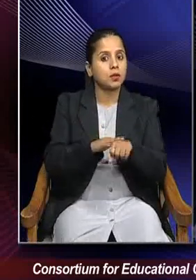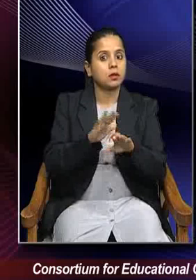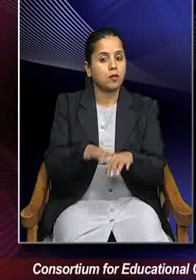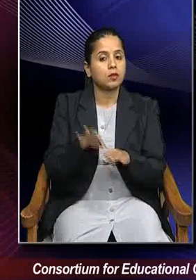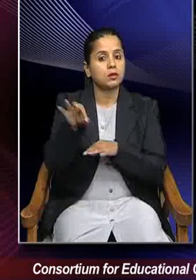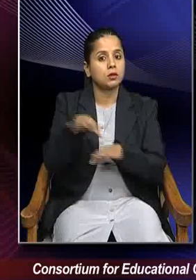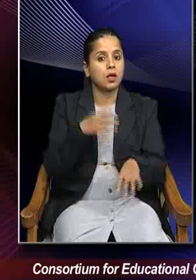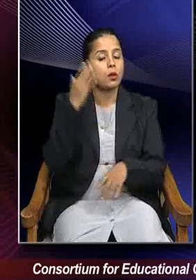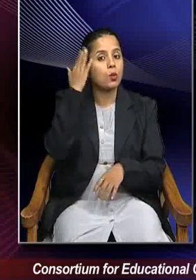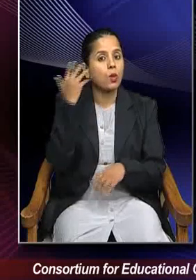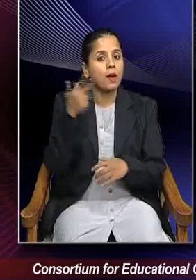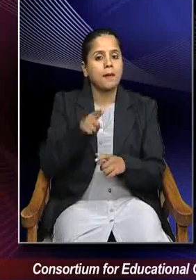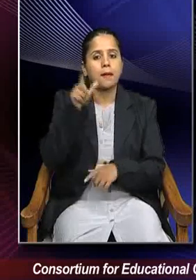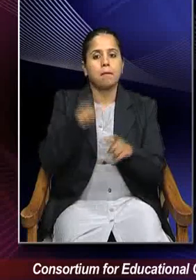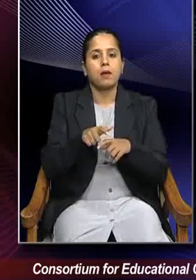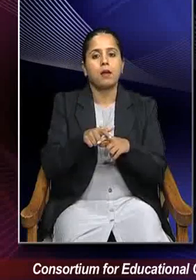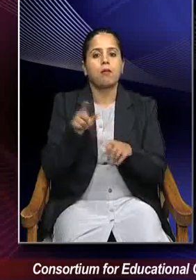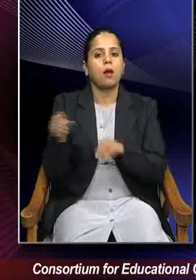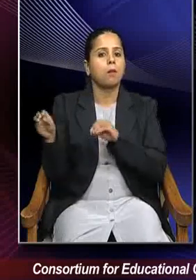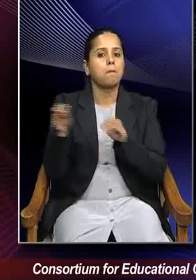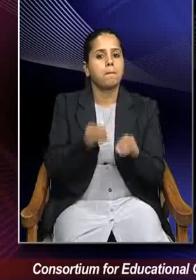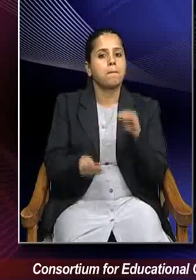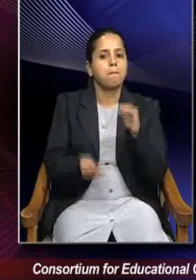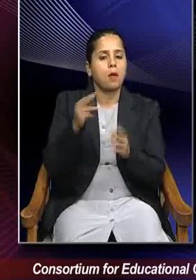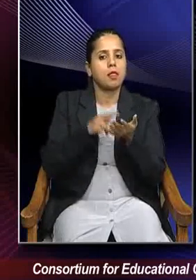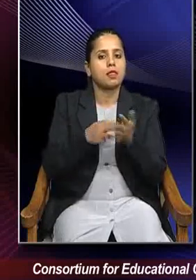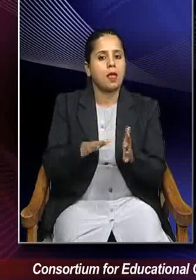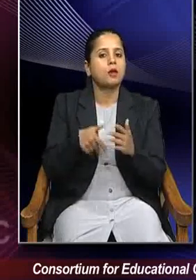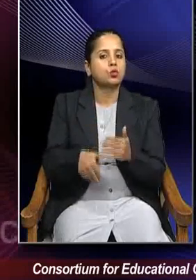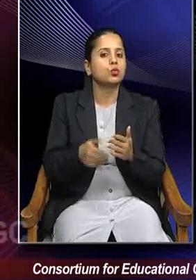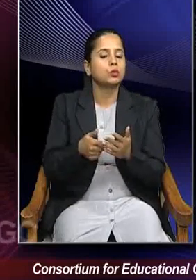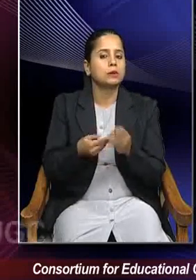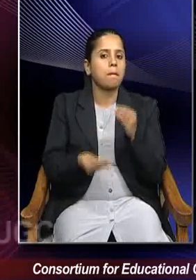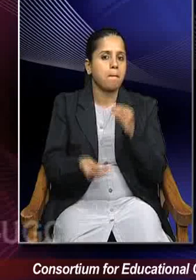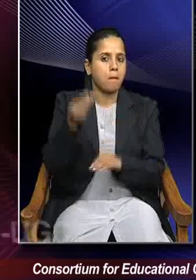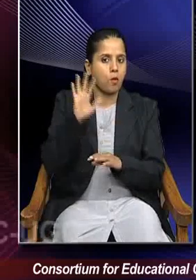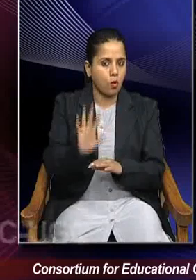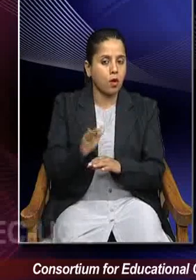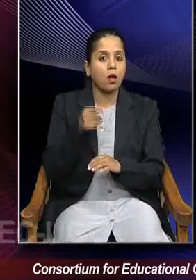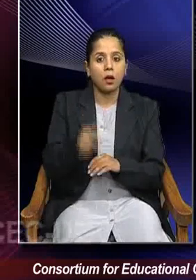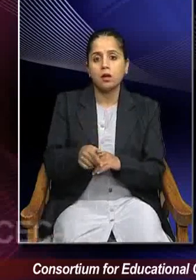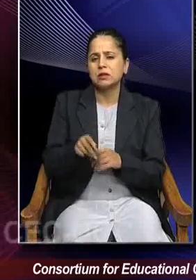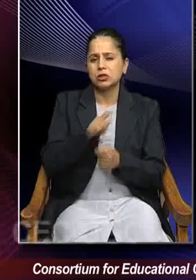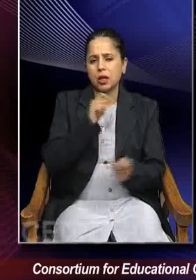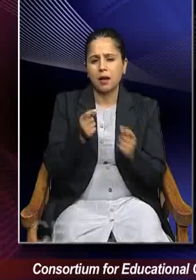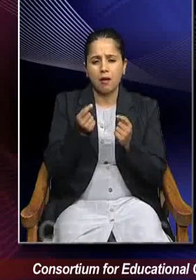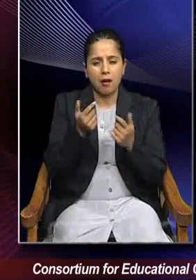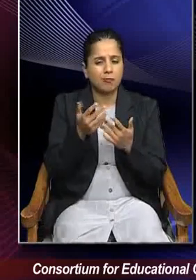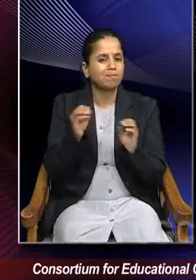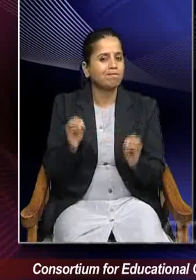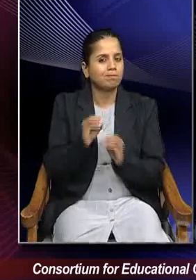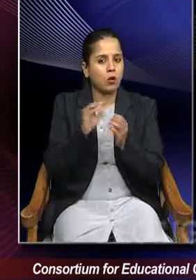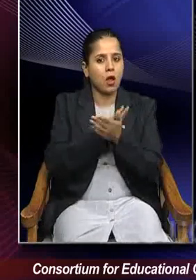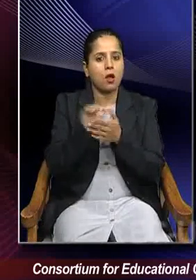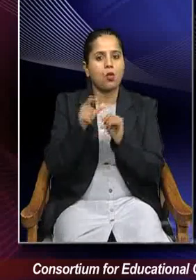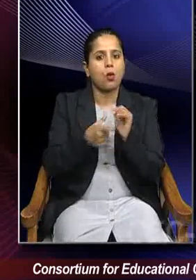urbanization because of population influx and natural increase. There is hardly much change which is happening in terms of